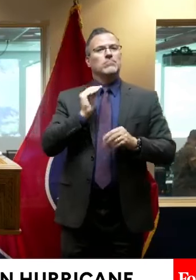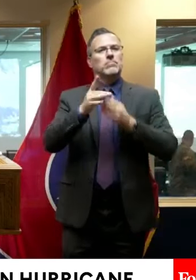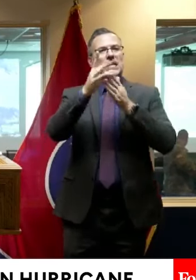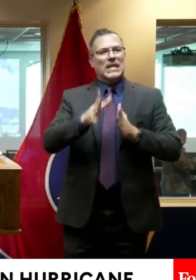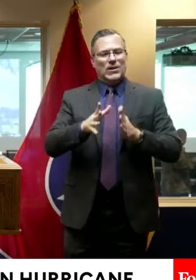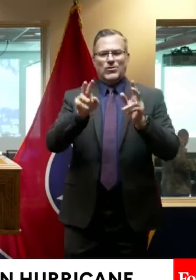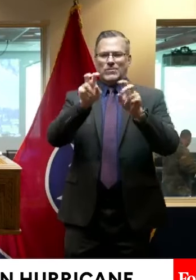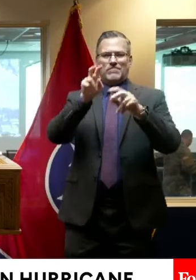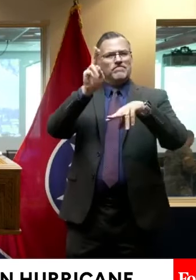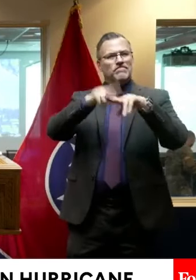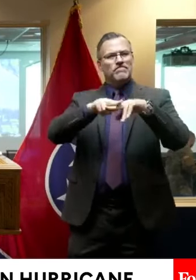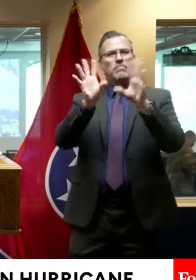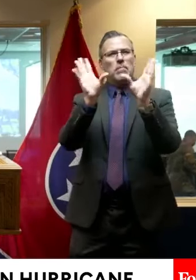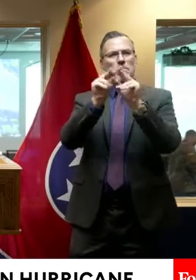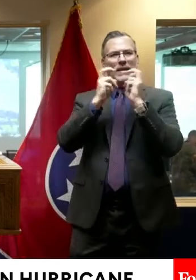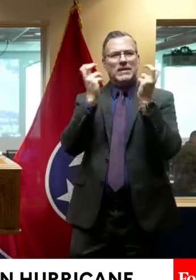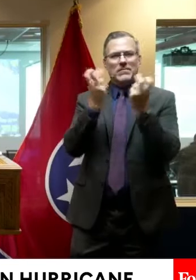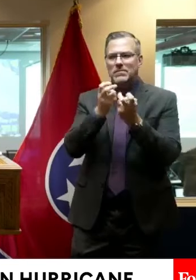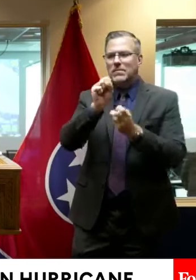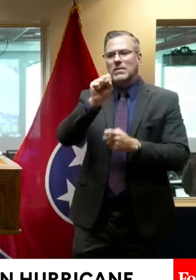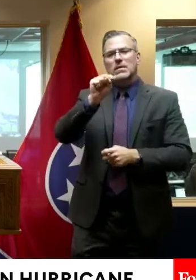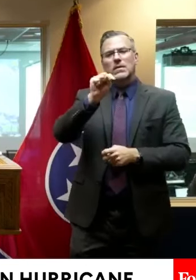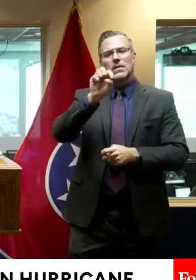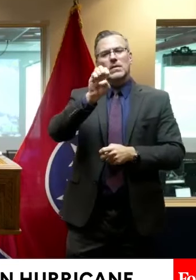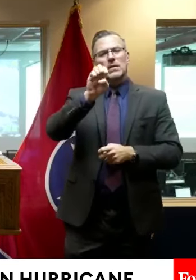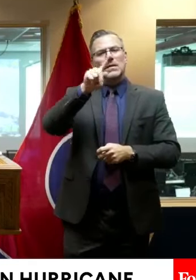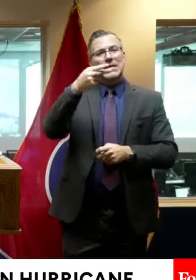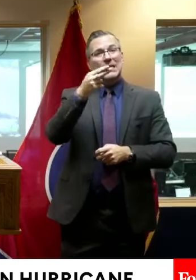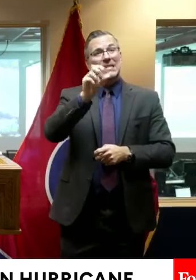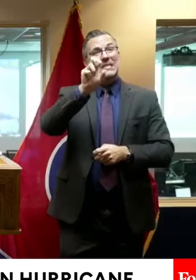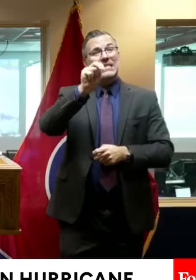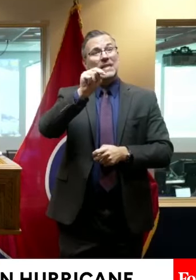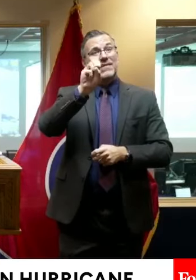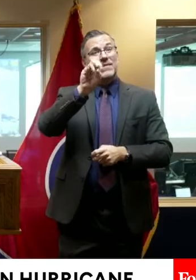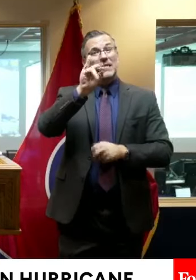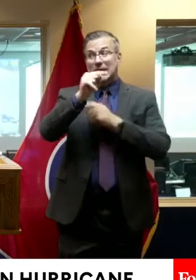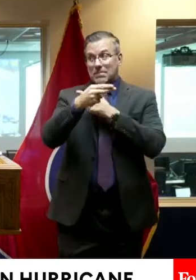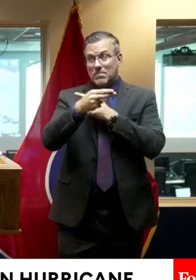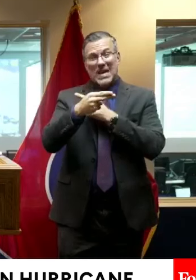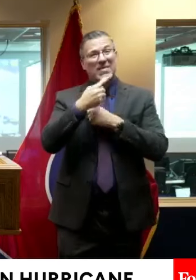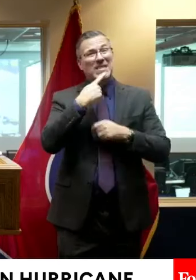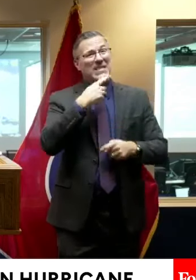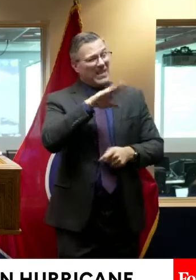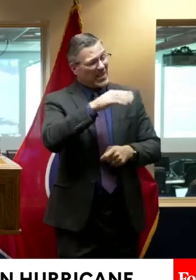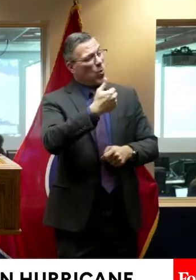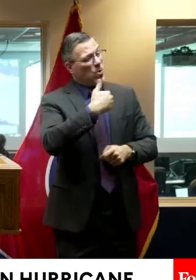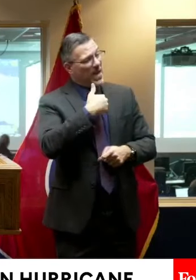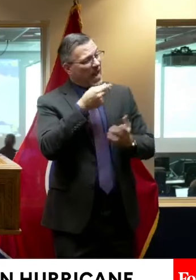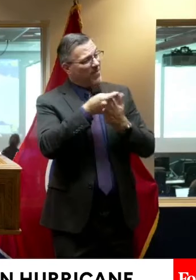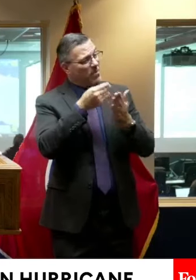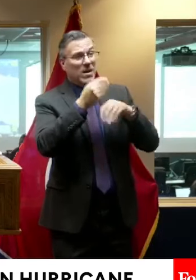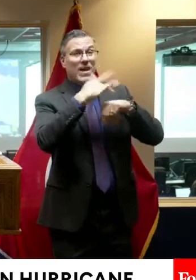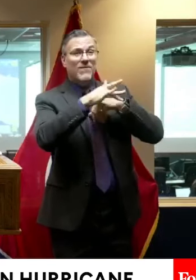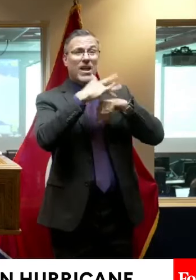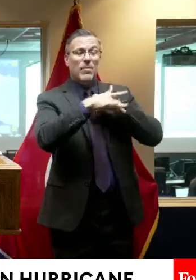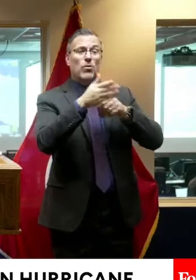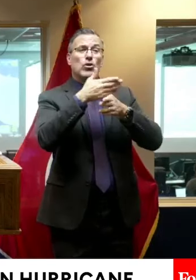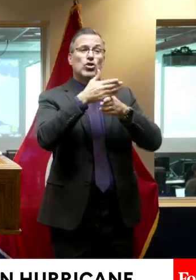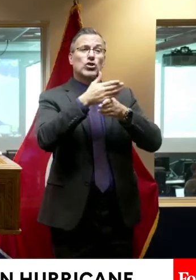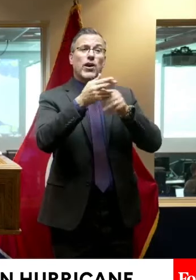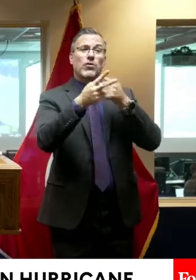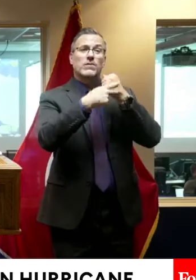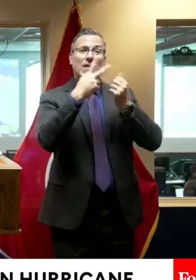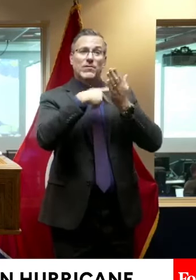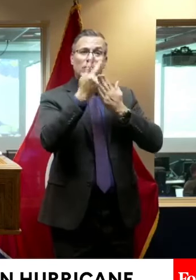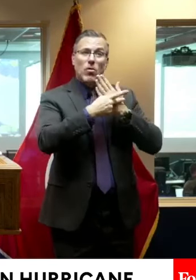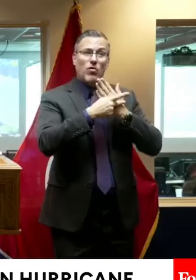out of the box. Stephen Smith said, we have these dollars in the shared savings program. They can be used for health